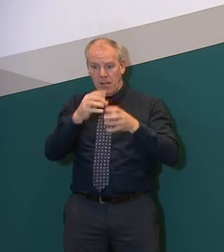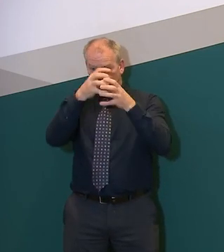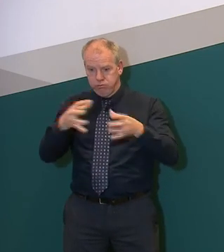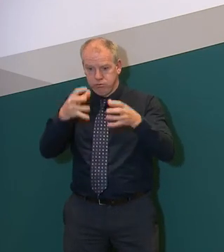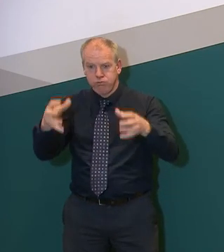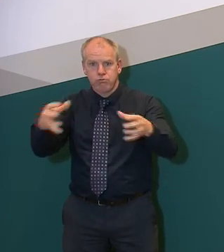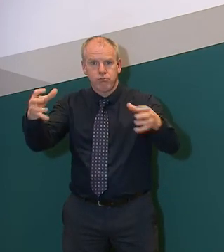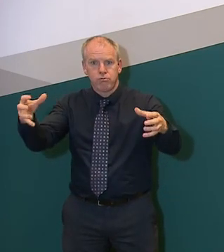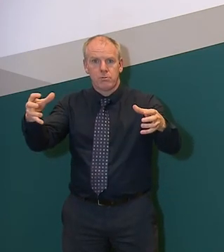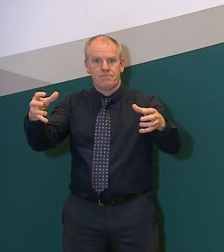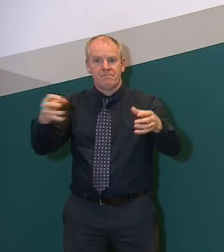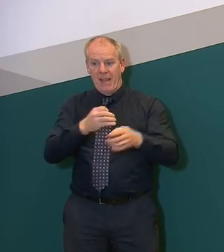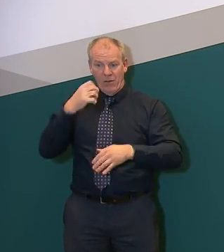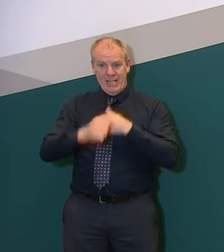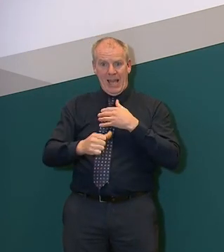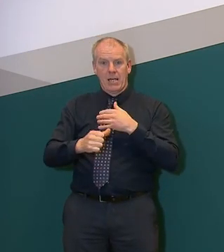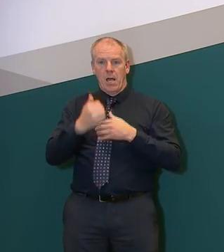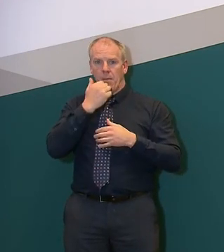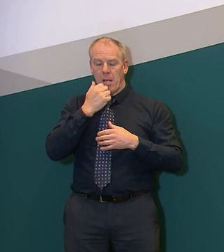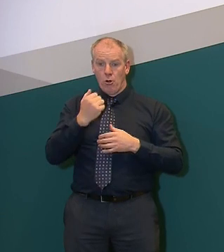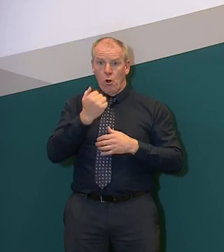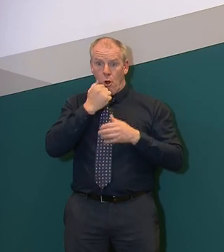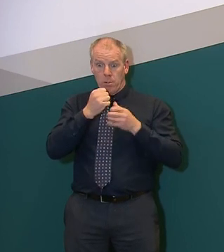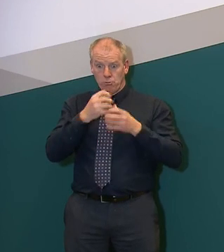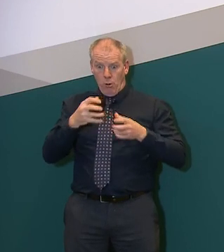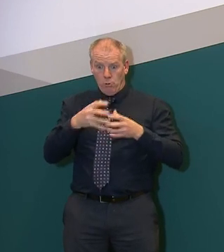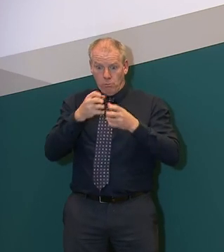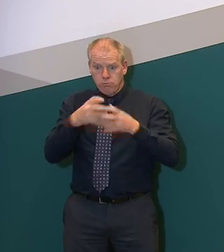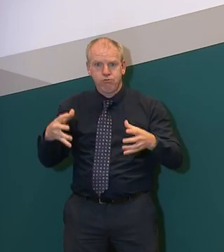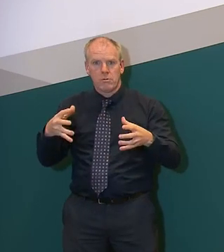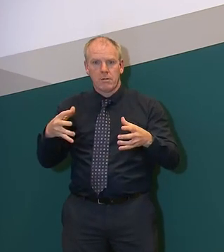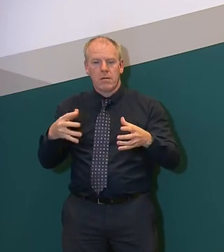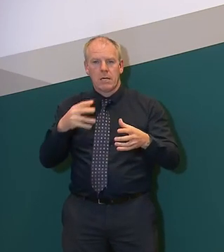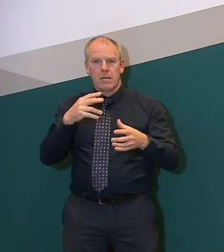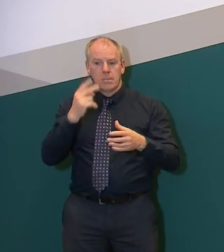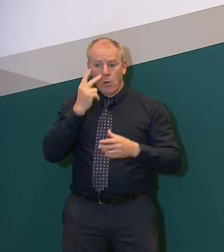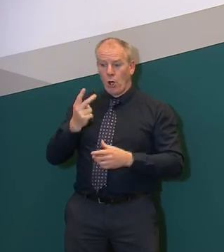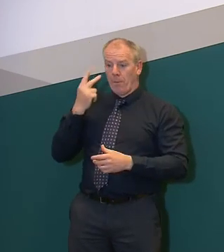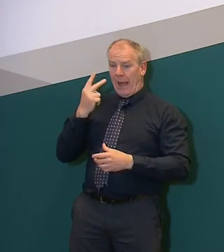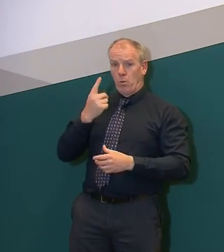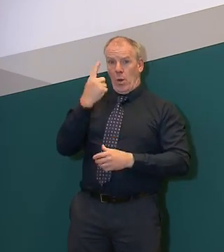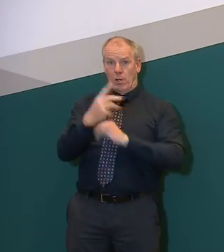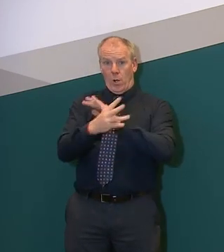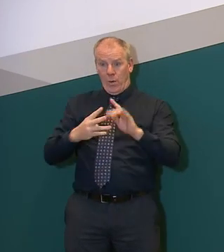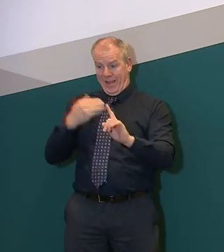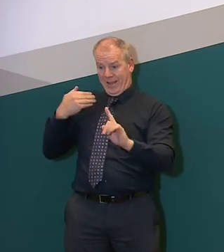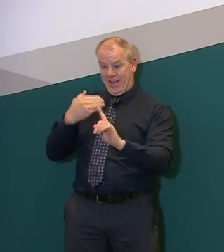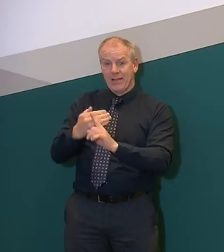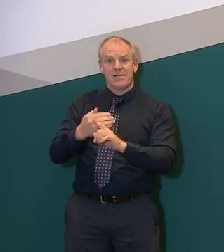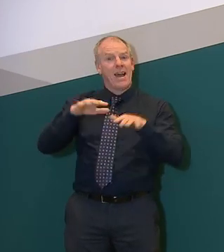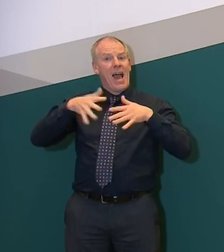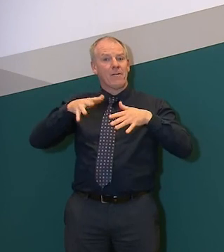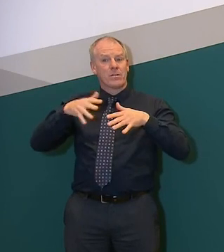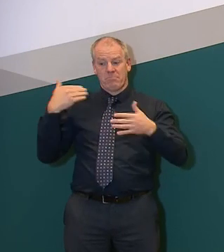cases than the preceding day, and therefore the numbers were mounting up very, very quickly. If you look back over the last week, just taking the average over the